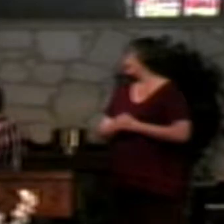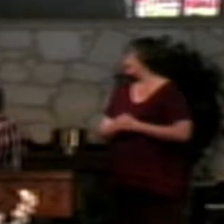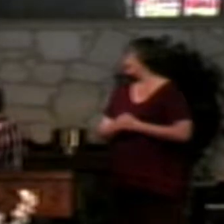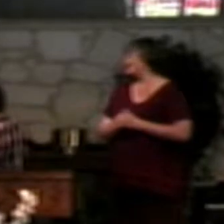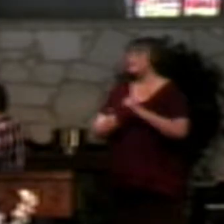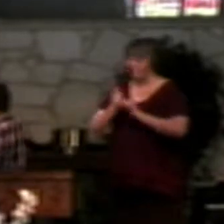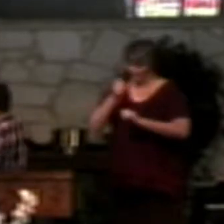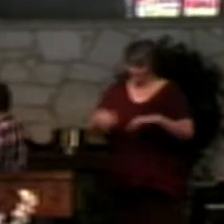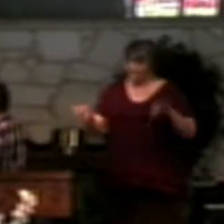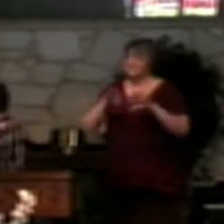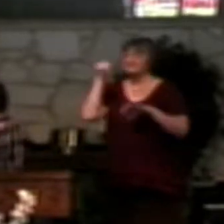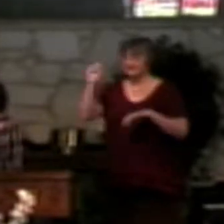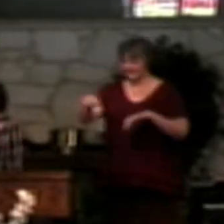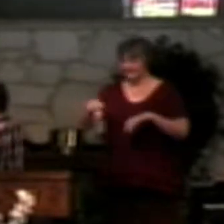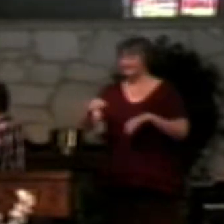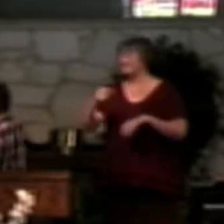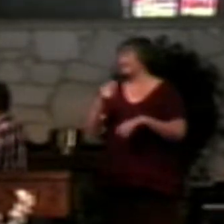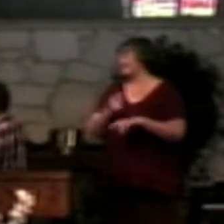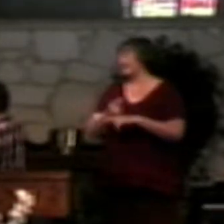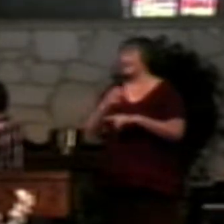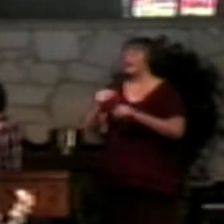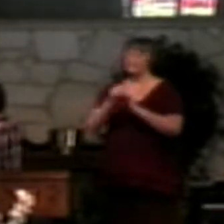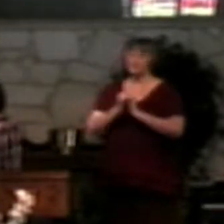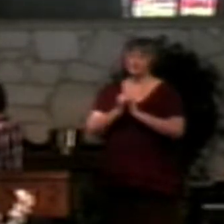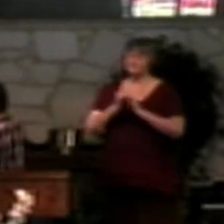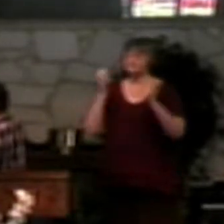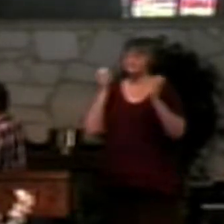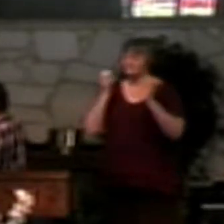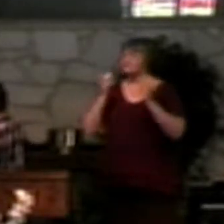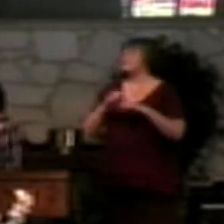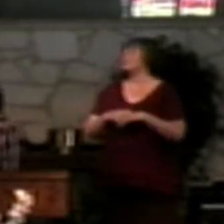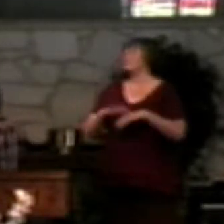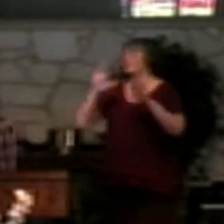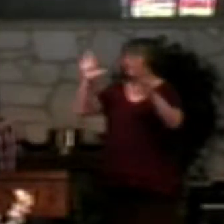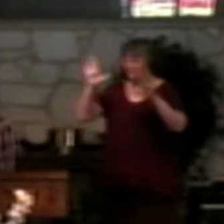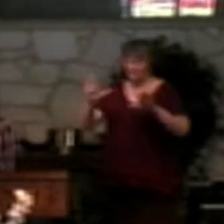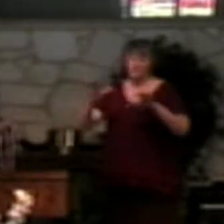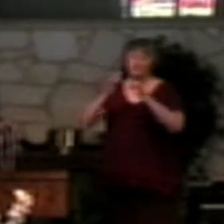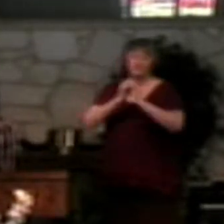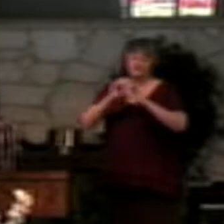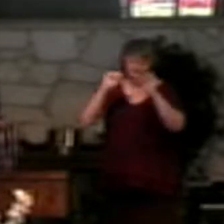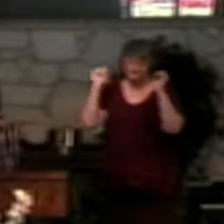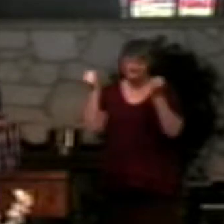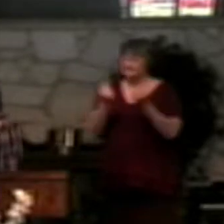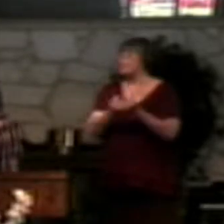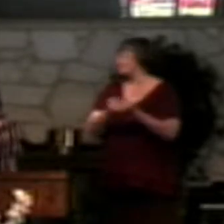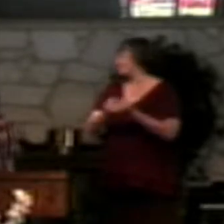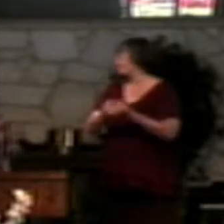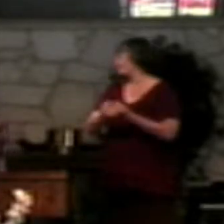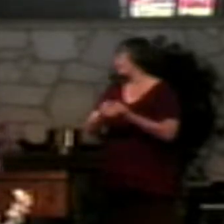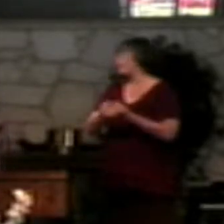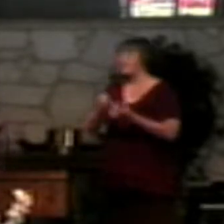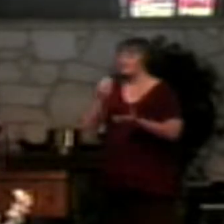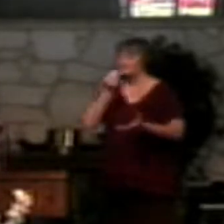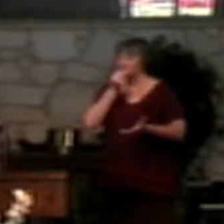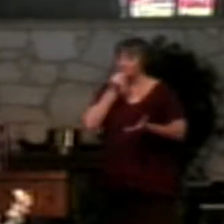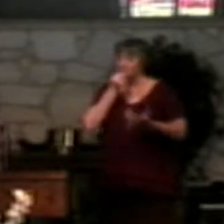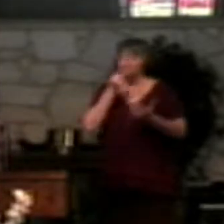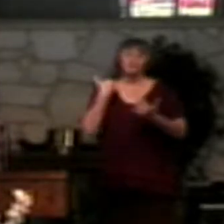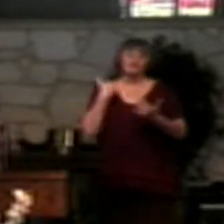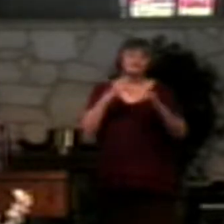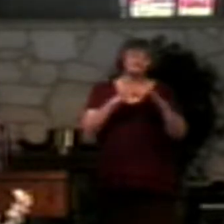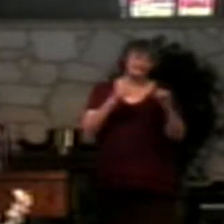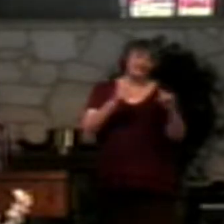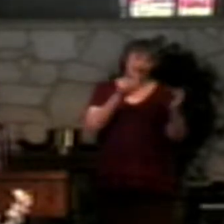most important, yeah. And worship was great. We had a great worship team. The food was camp food,